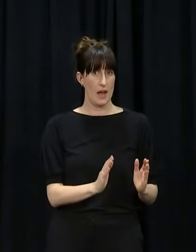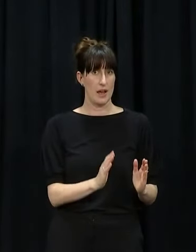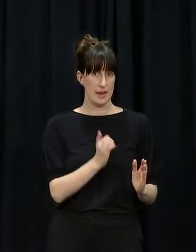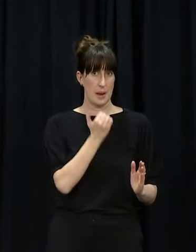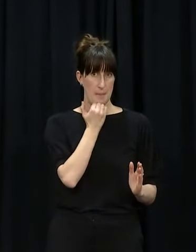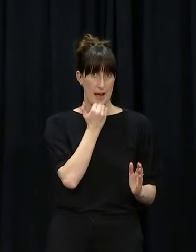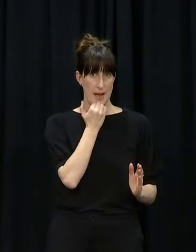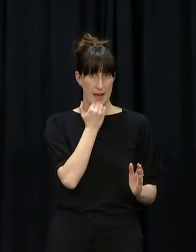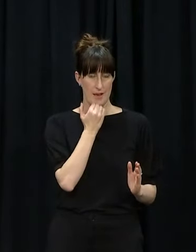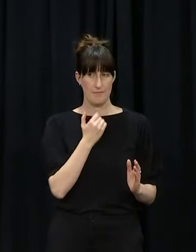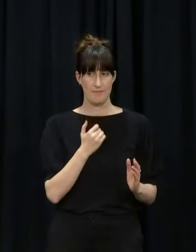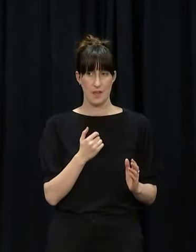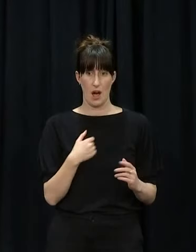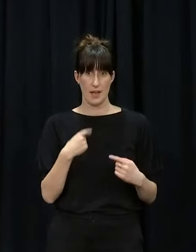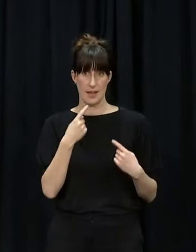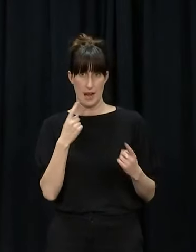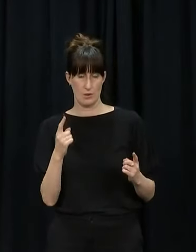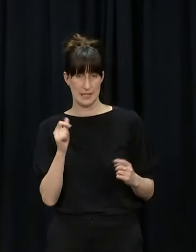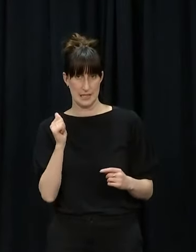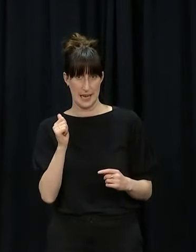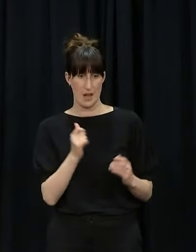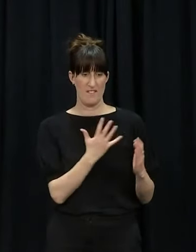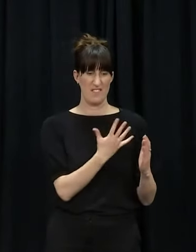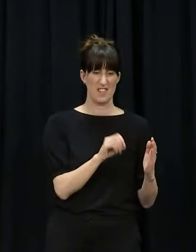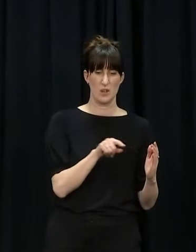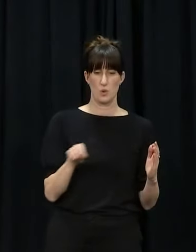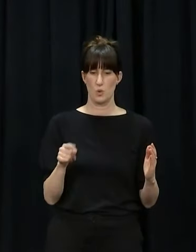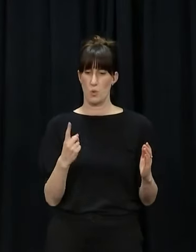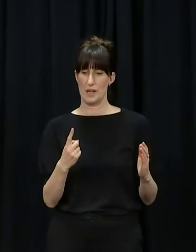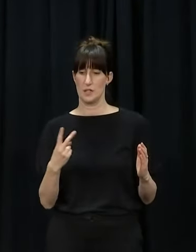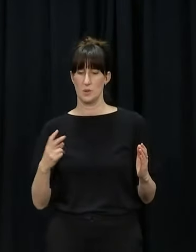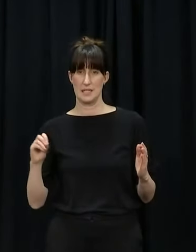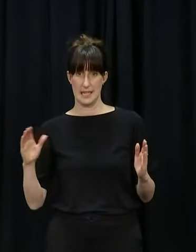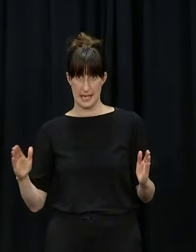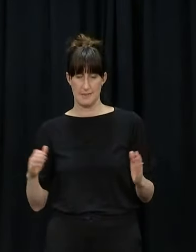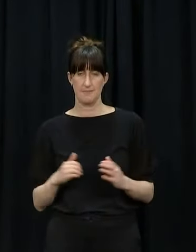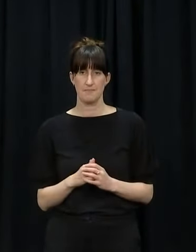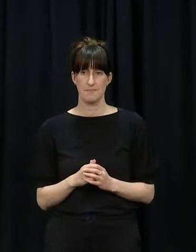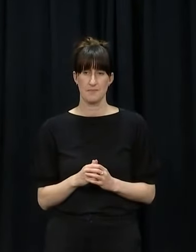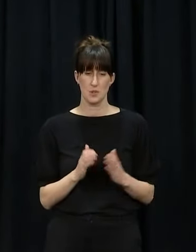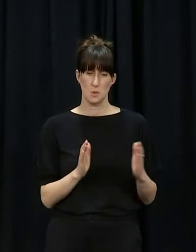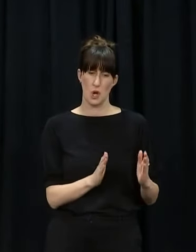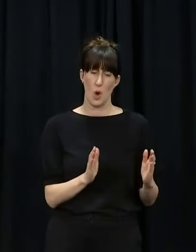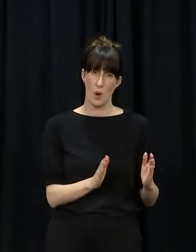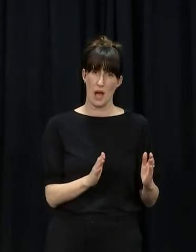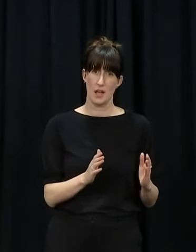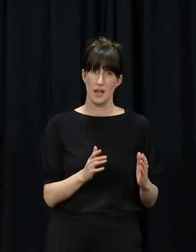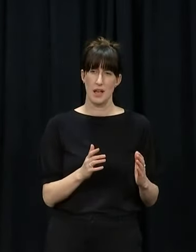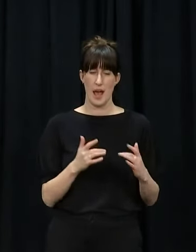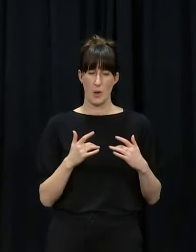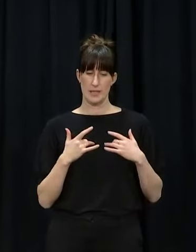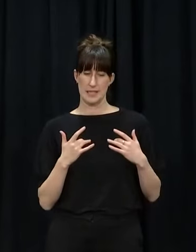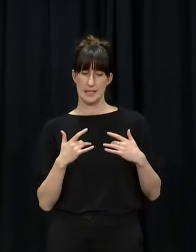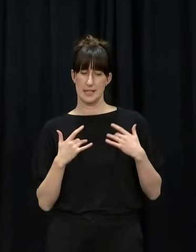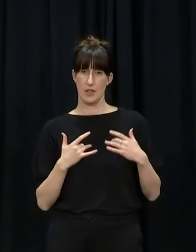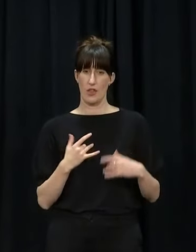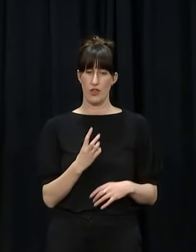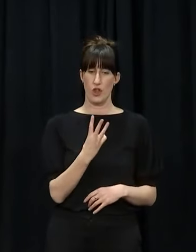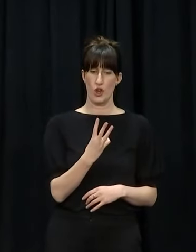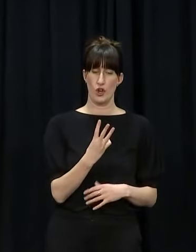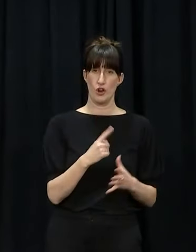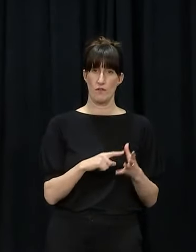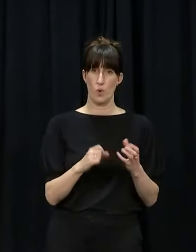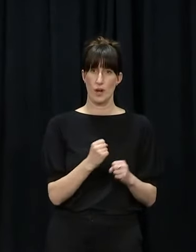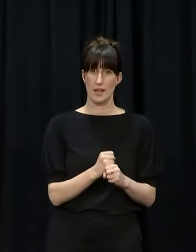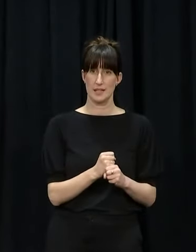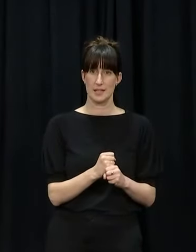yesterday. So that's encouraging, especially because our sense is that actually the 3 August date was probably